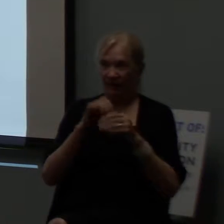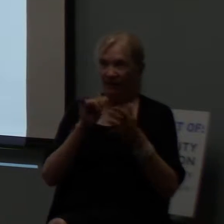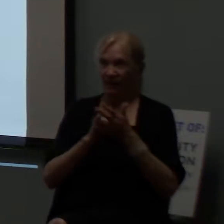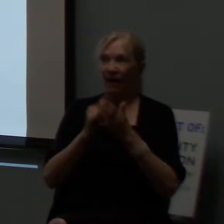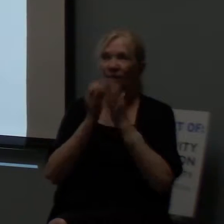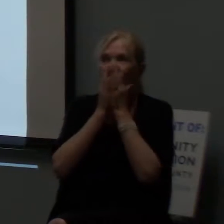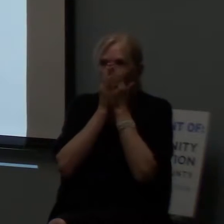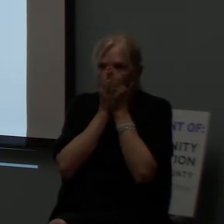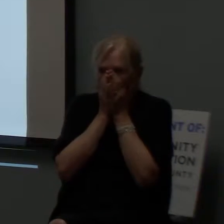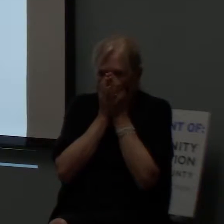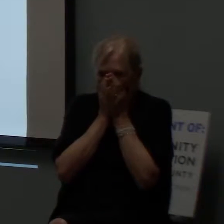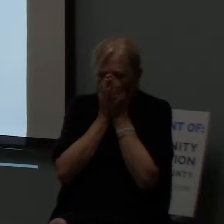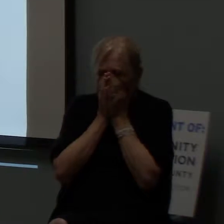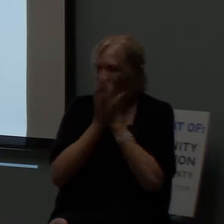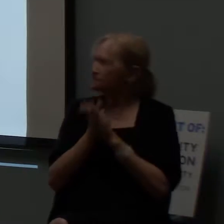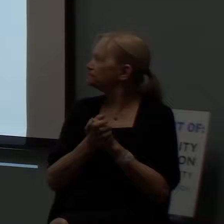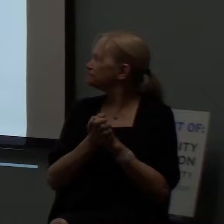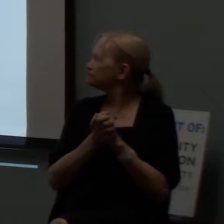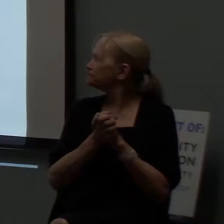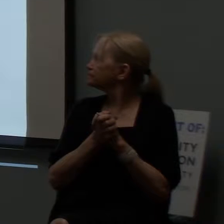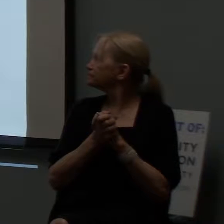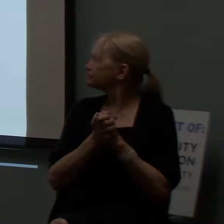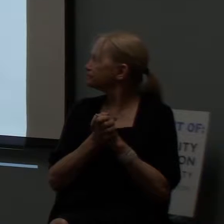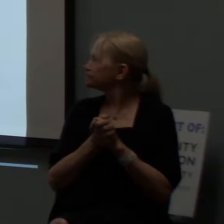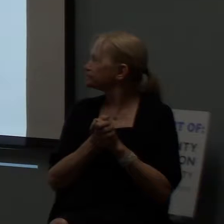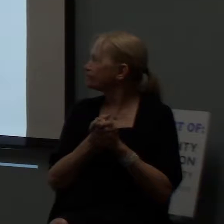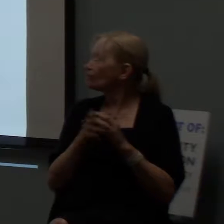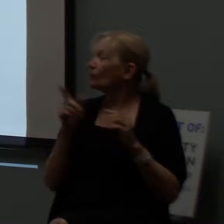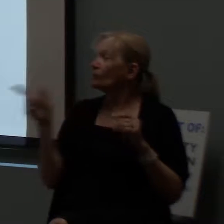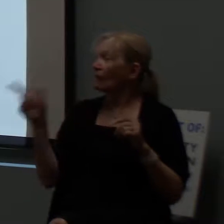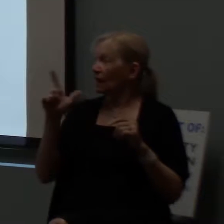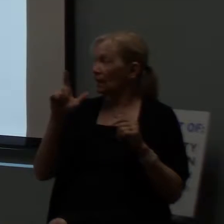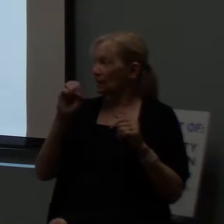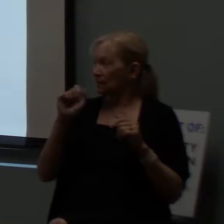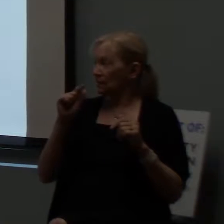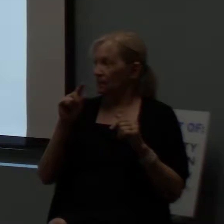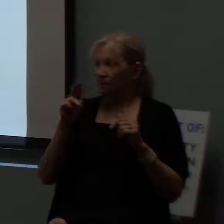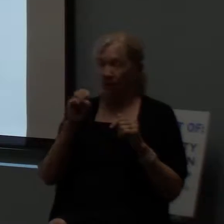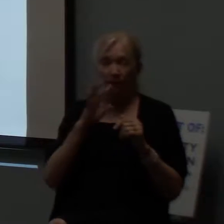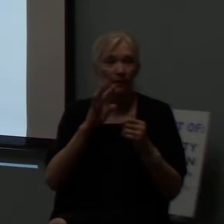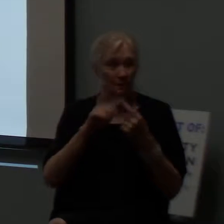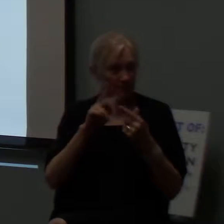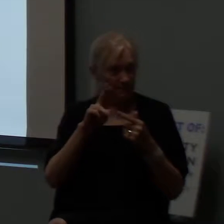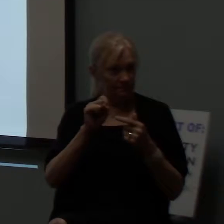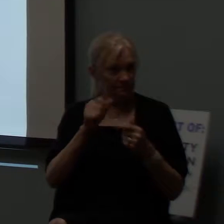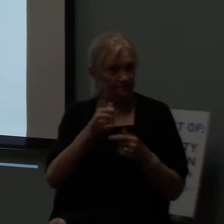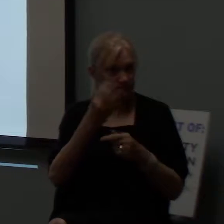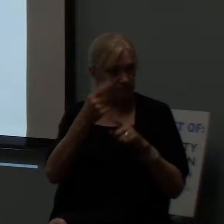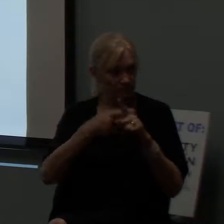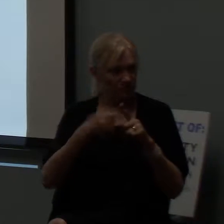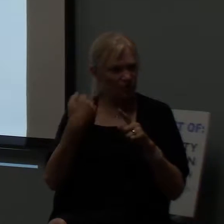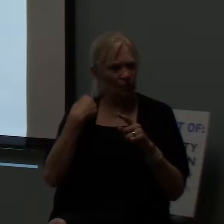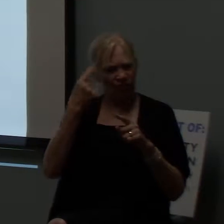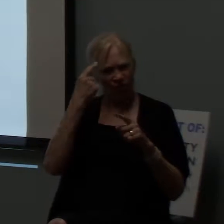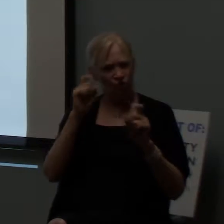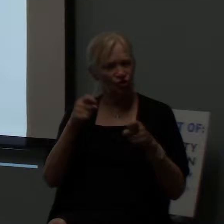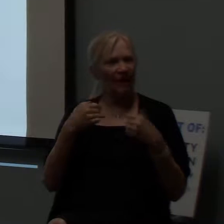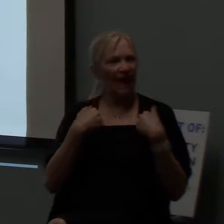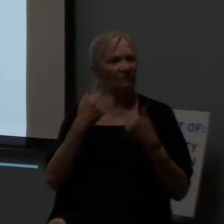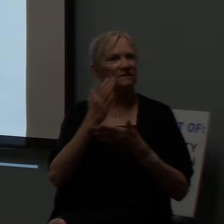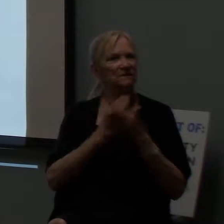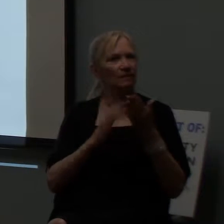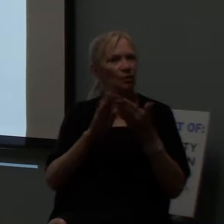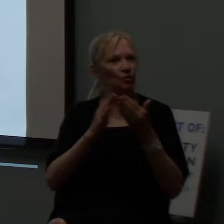of this. The league talked to us several months ago, and one of the things the commissioners said is, let's have some community conversation.